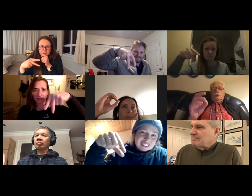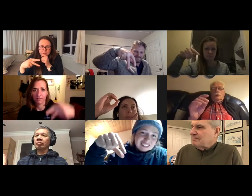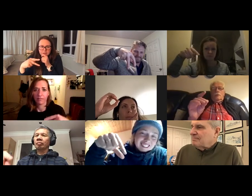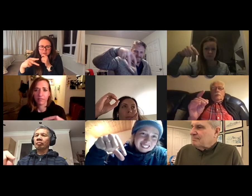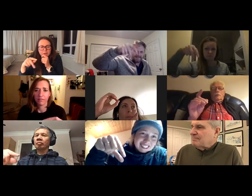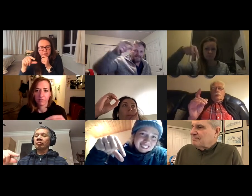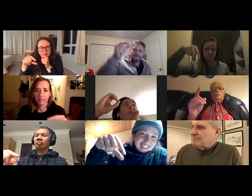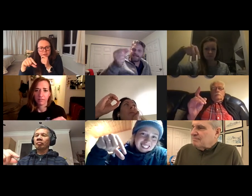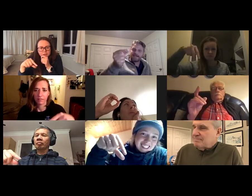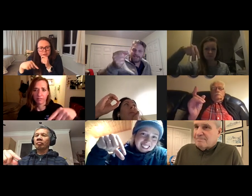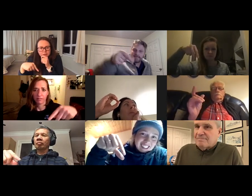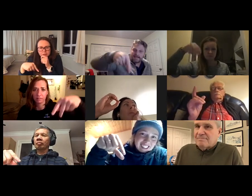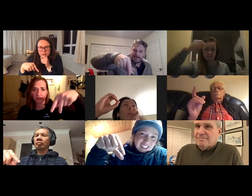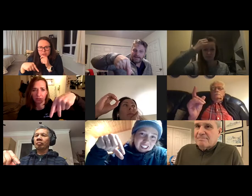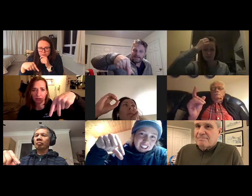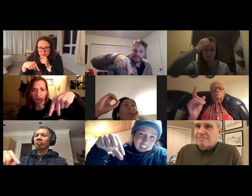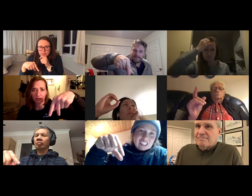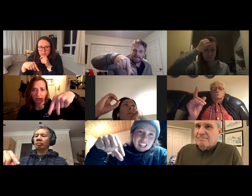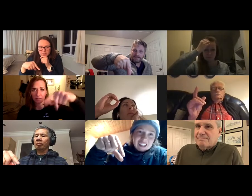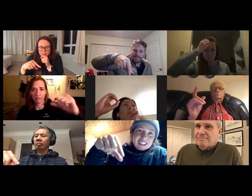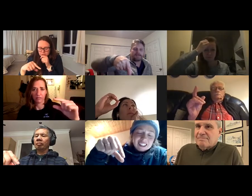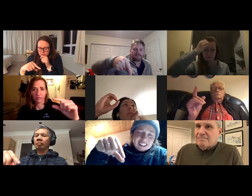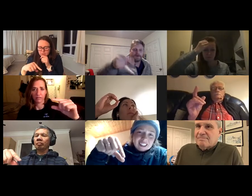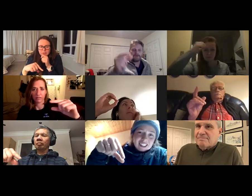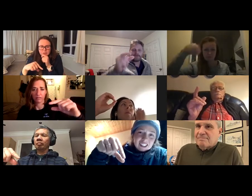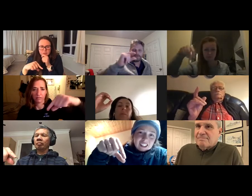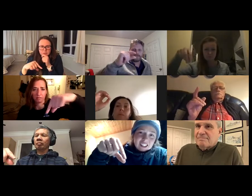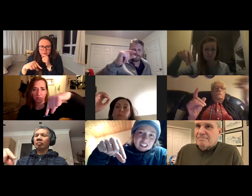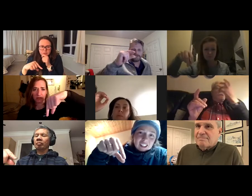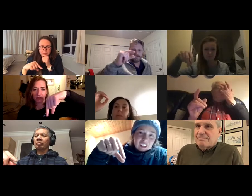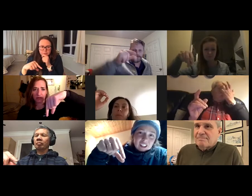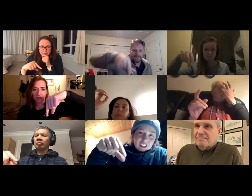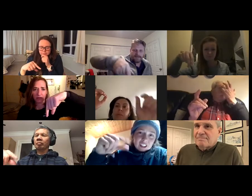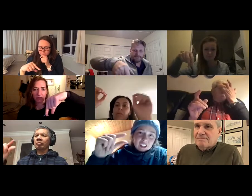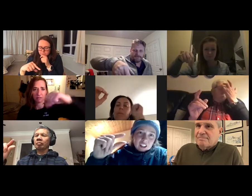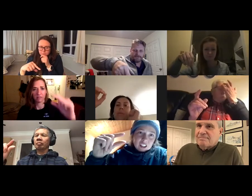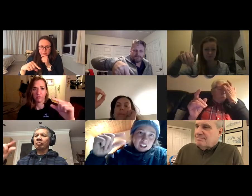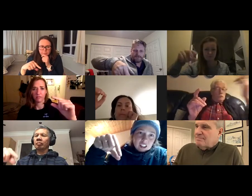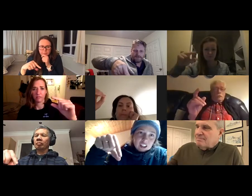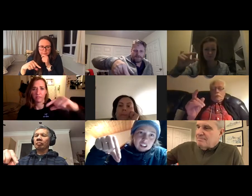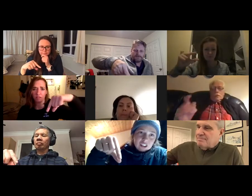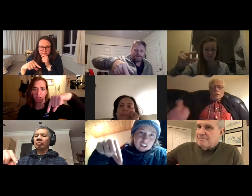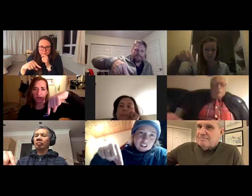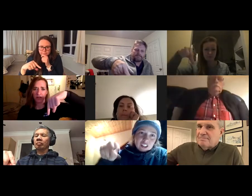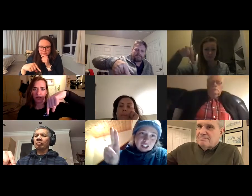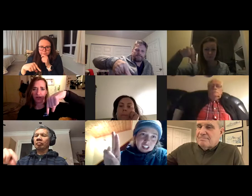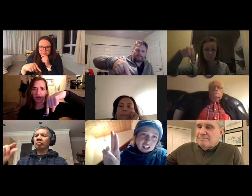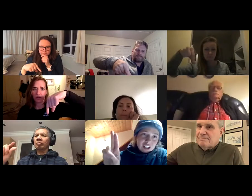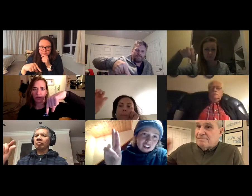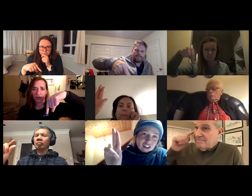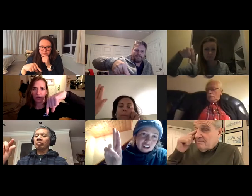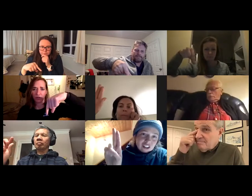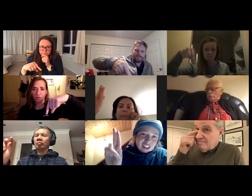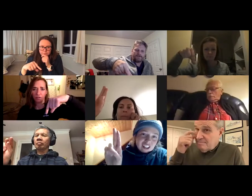Q. Q is like G, but down, right? Yeah. Yeah. So this is G and that's Q. Q. Yep.